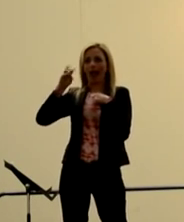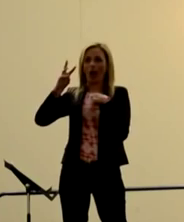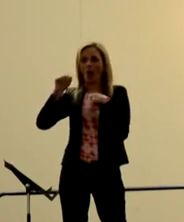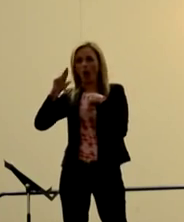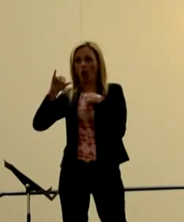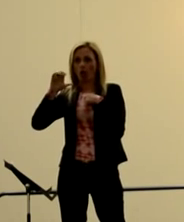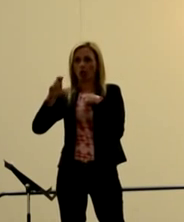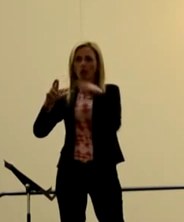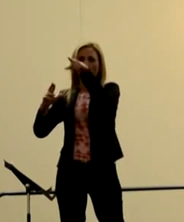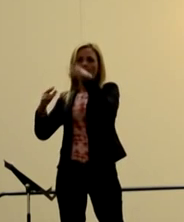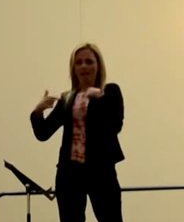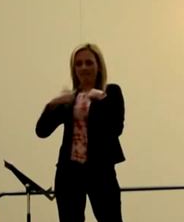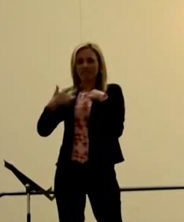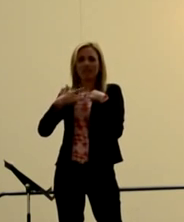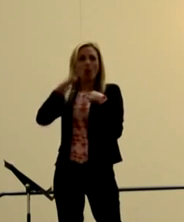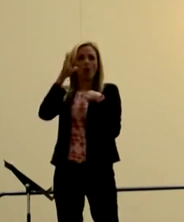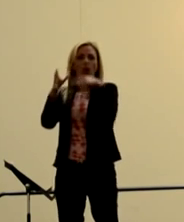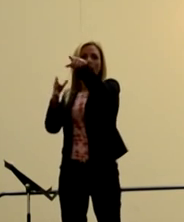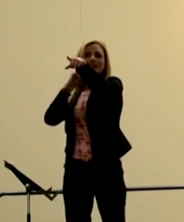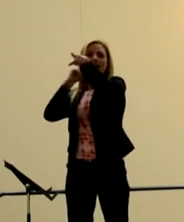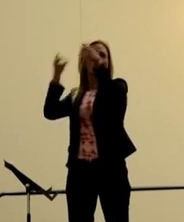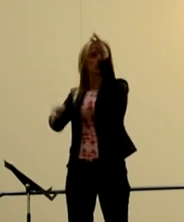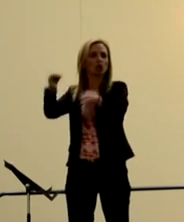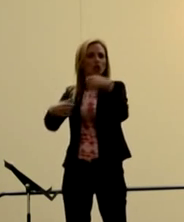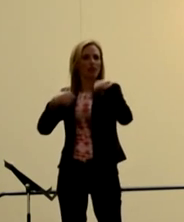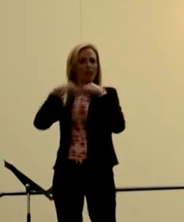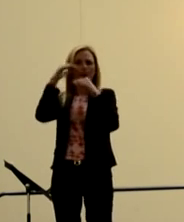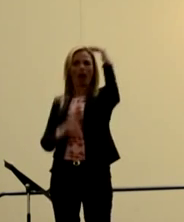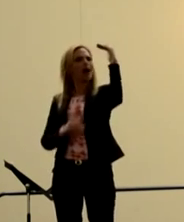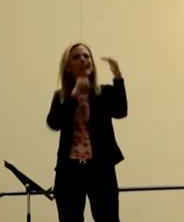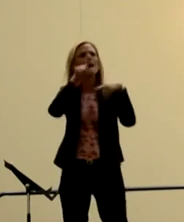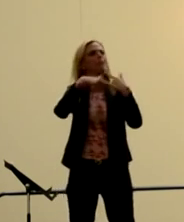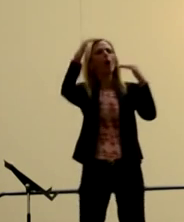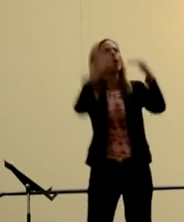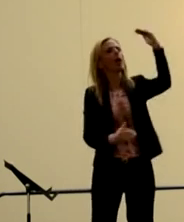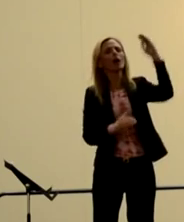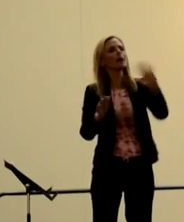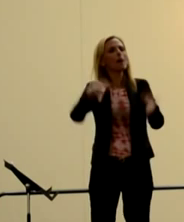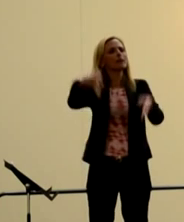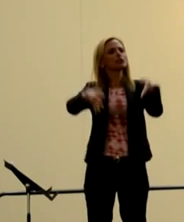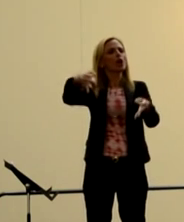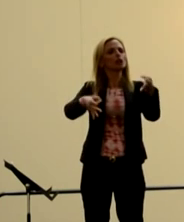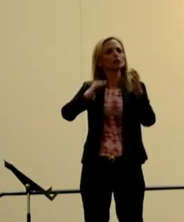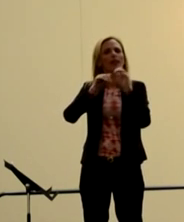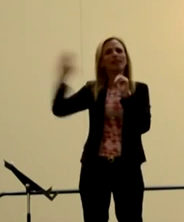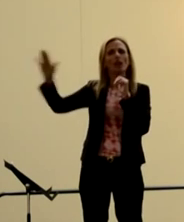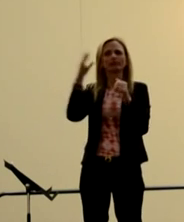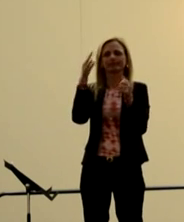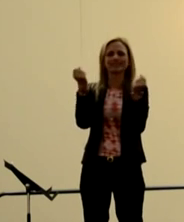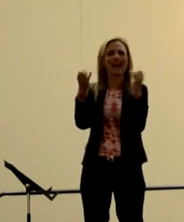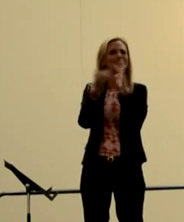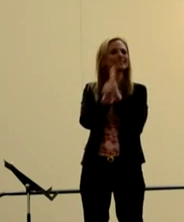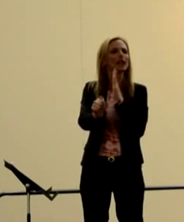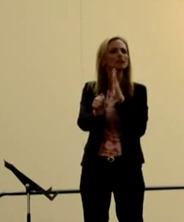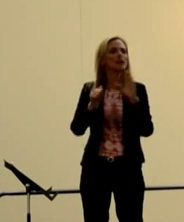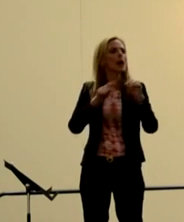know. You know, it's like, hi, how are you? Right? This is all I know how to say in sign language, and this deaf person might be judging me. It's not about better or worse than the other, or